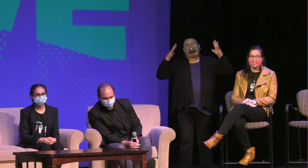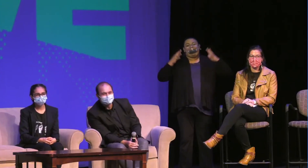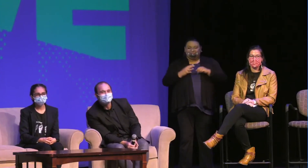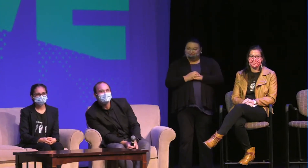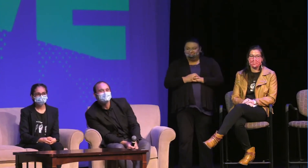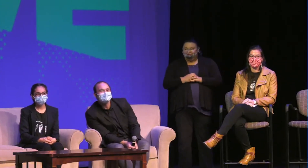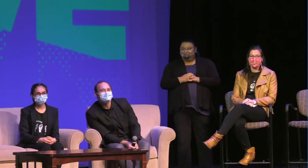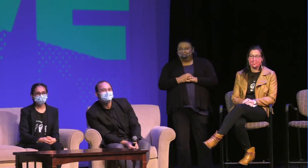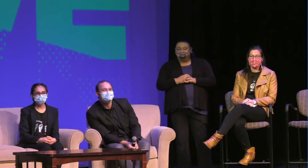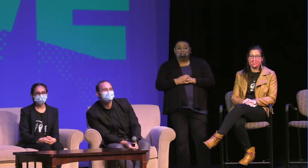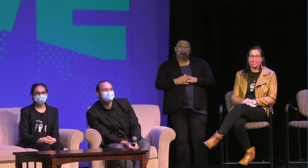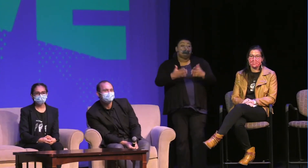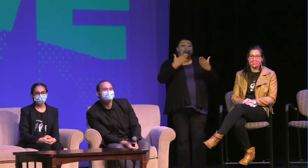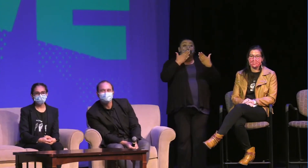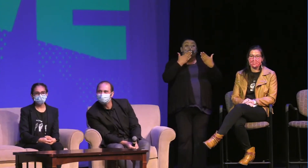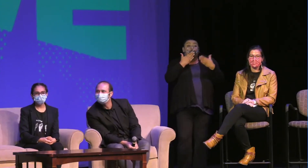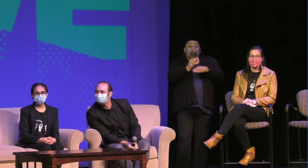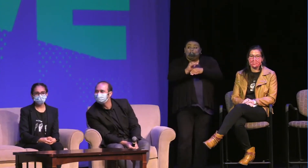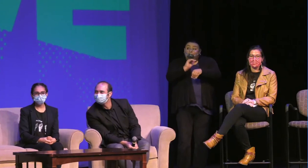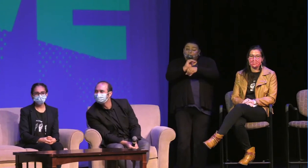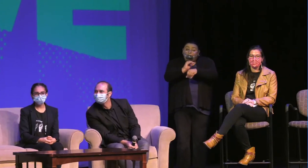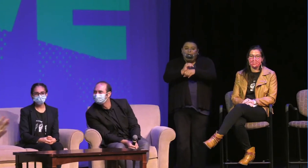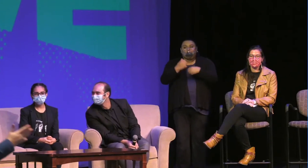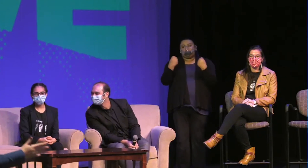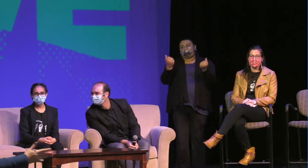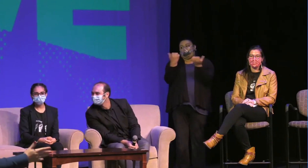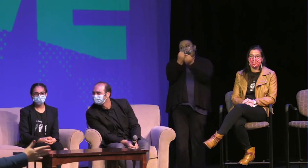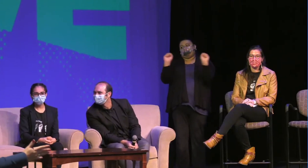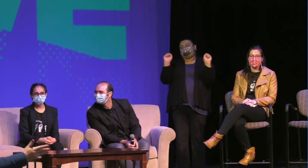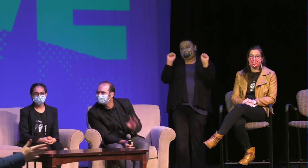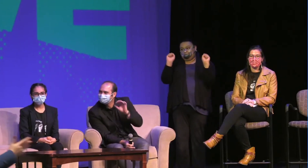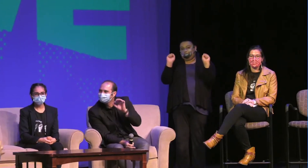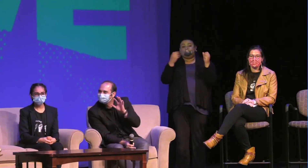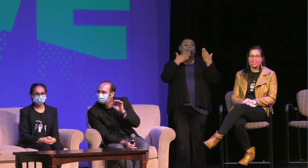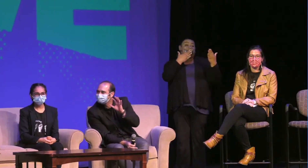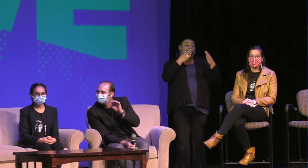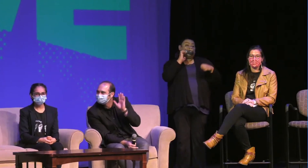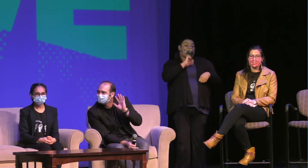great evening. Drive home safely. And thank you, Emily.